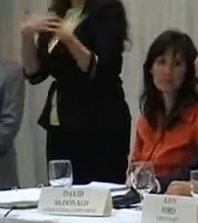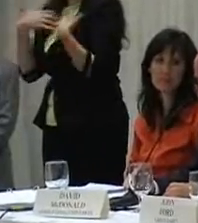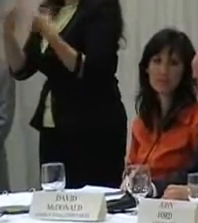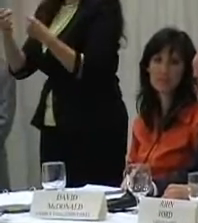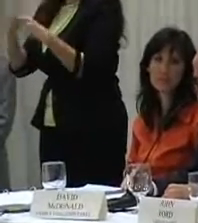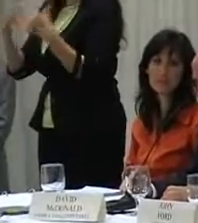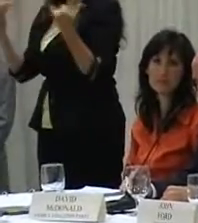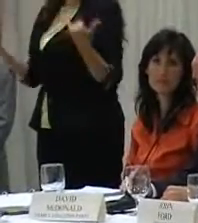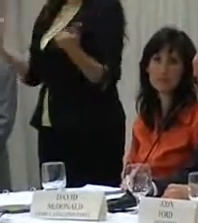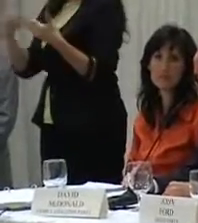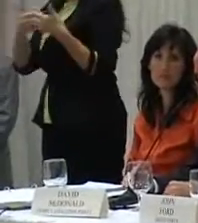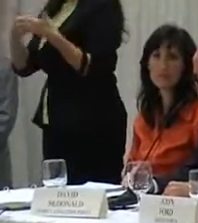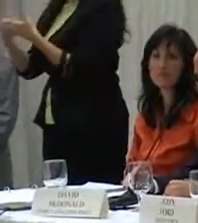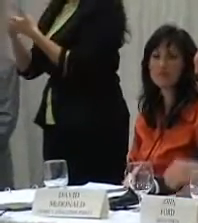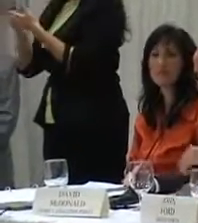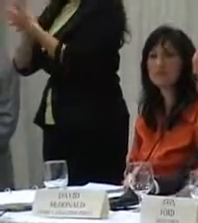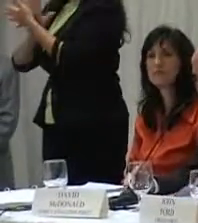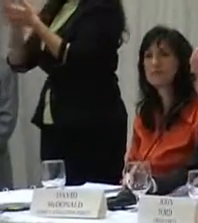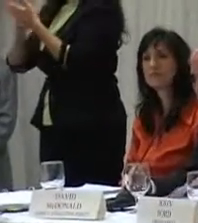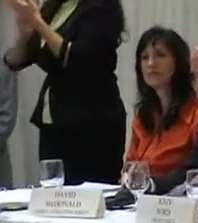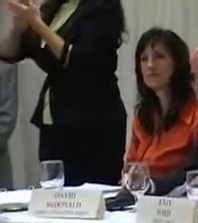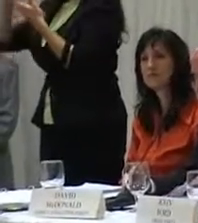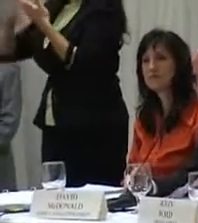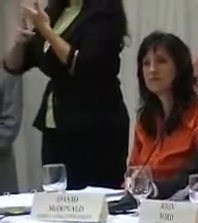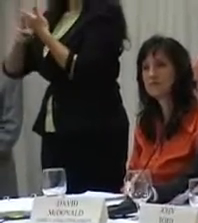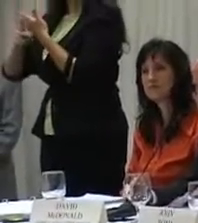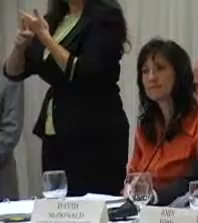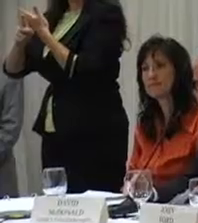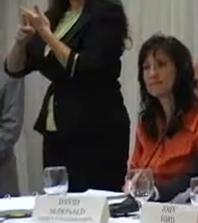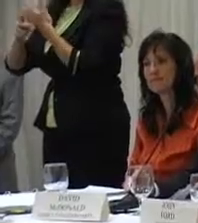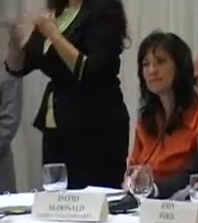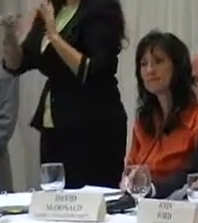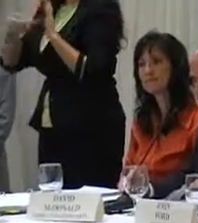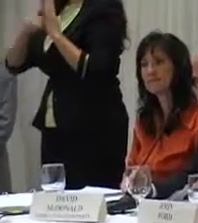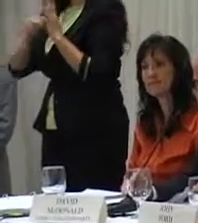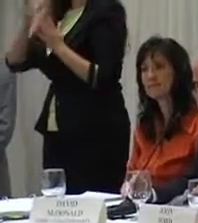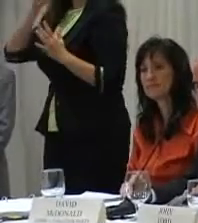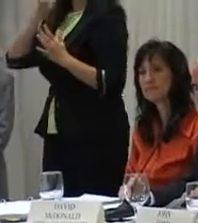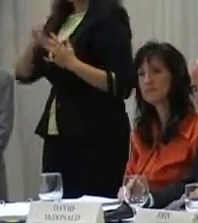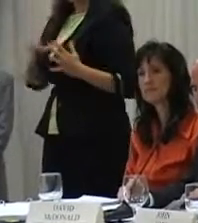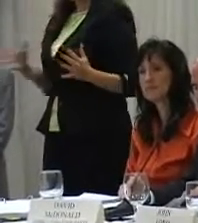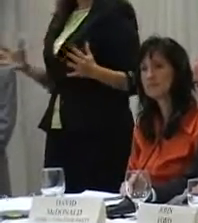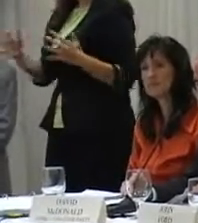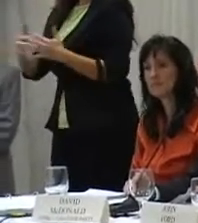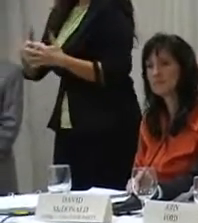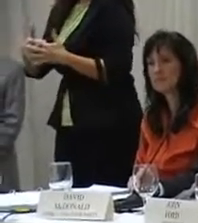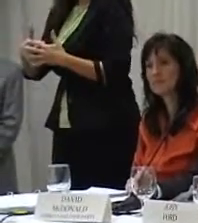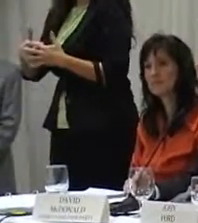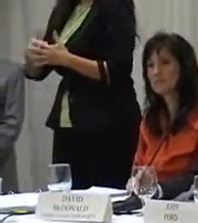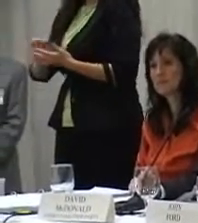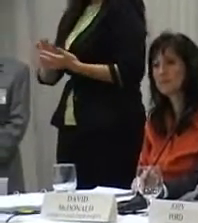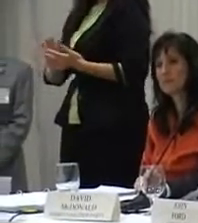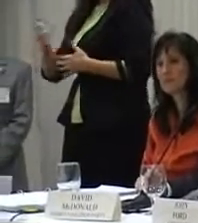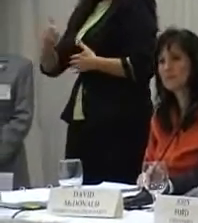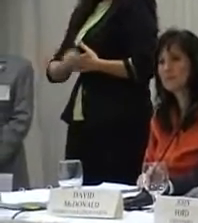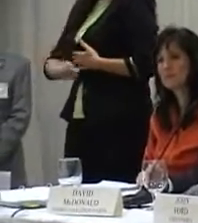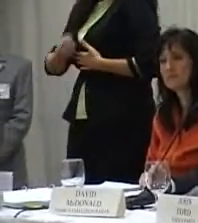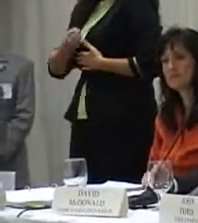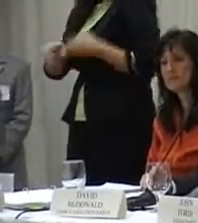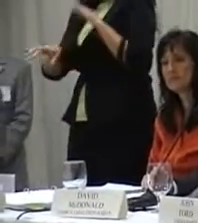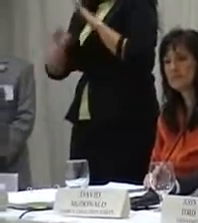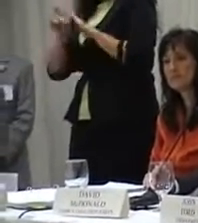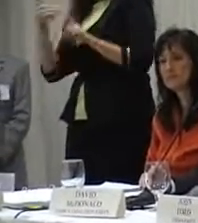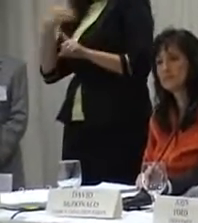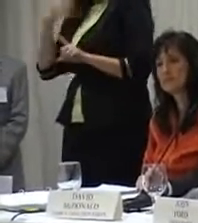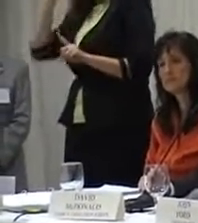right now, 80% of children screened during pregnancy and found with Down syndrome are killed in the